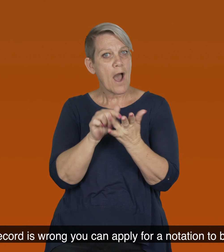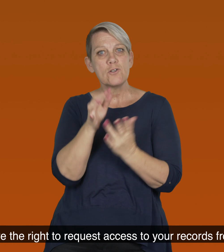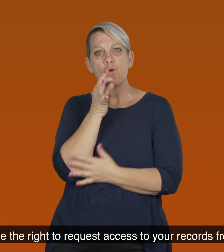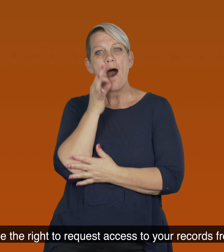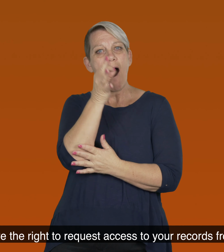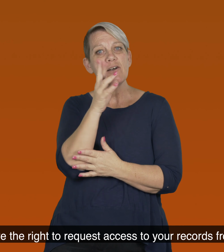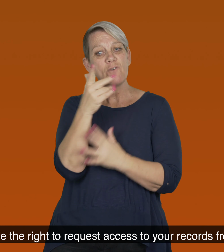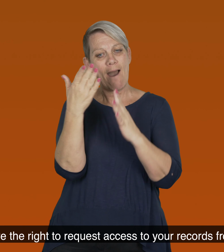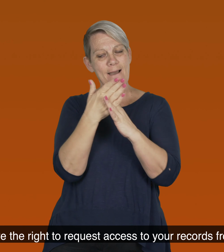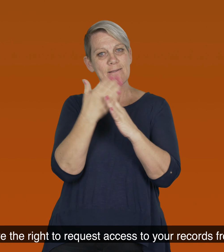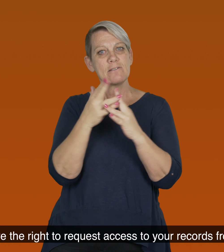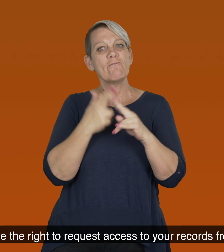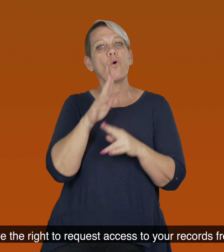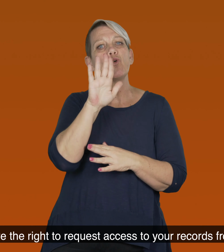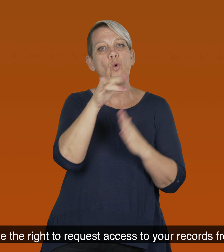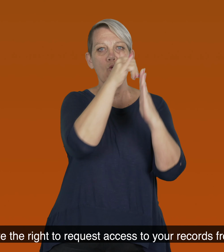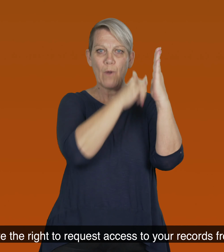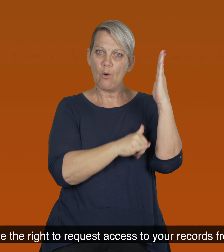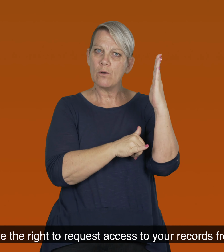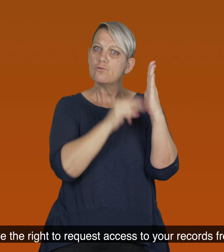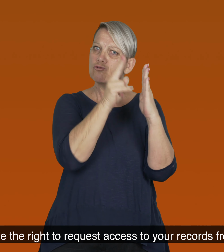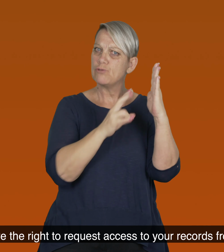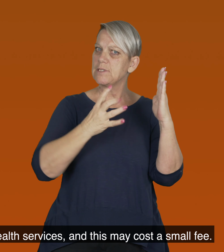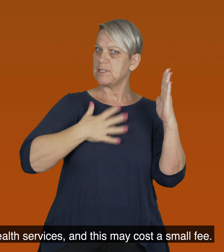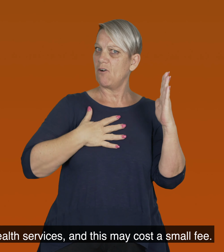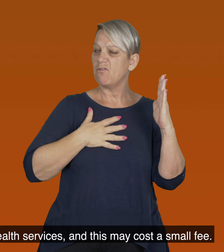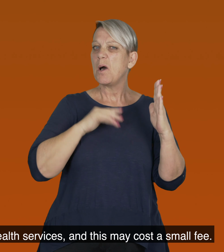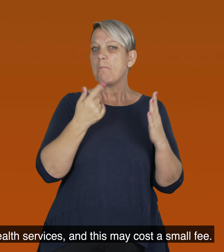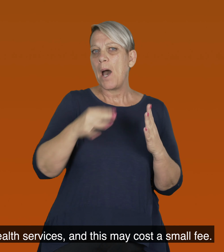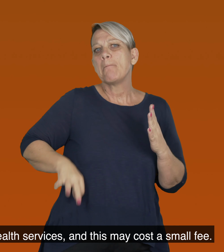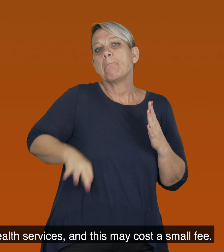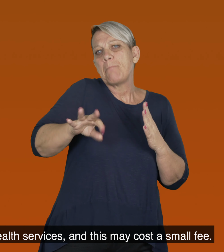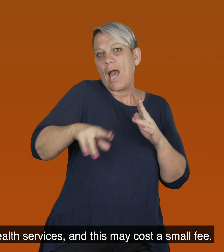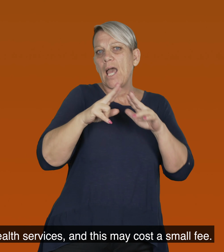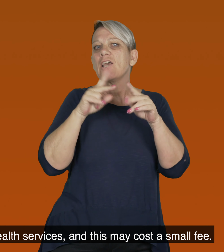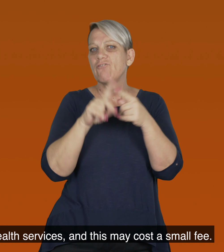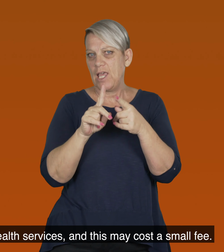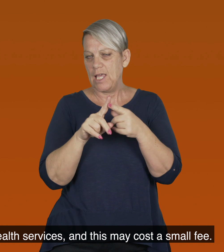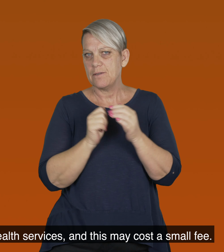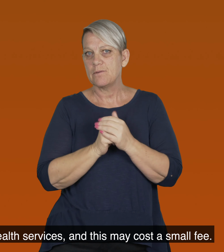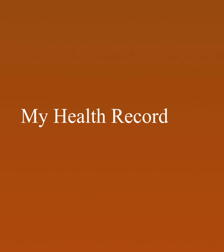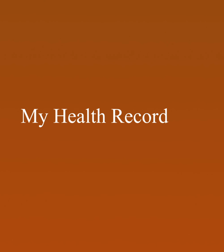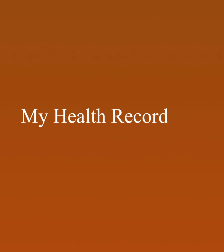You have the right to request access to your records for health services, and this may cost a small fee.